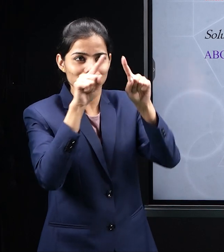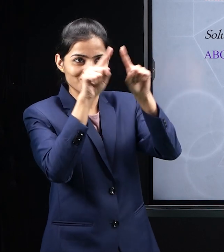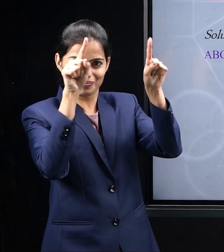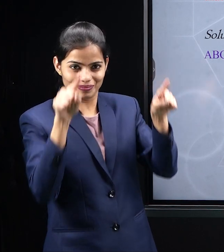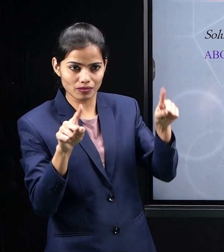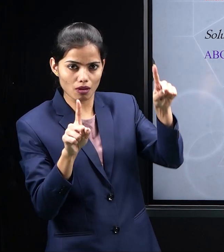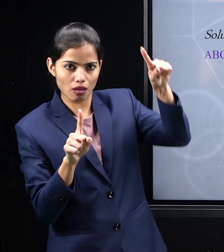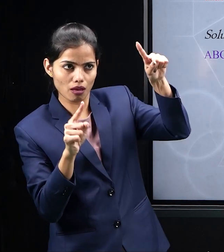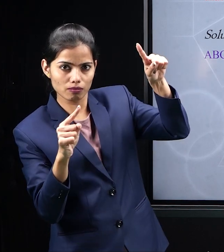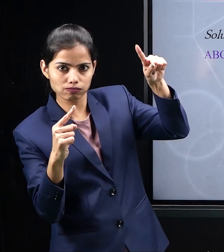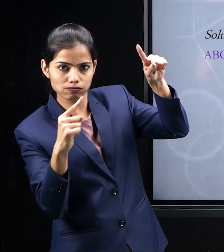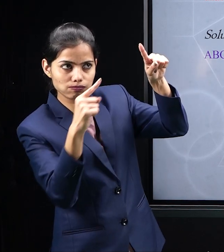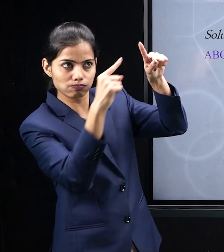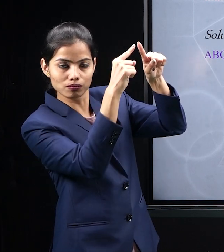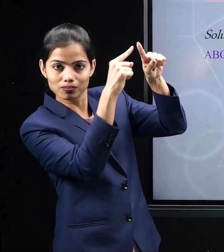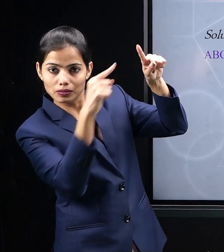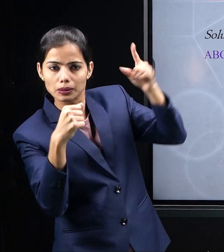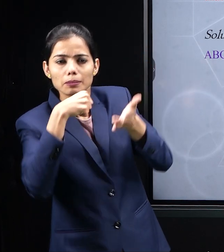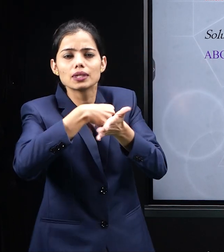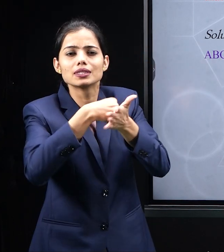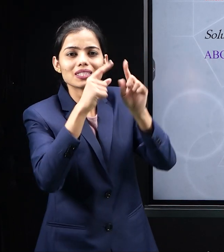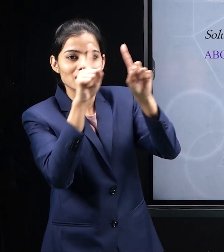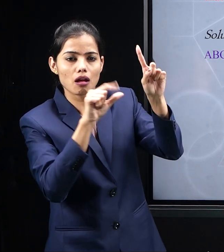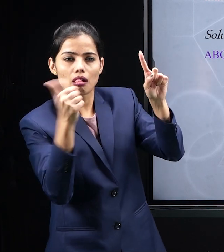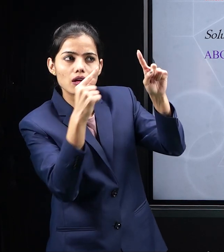OD. Diagonals bisect each other.